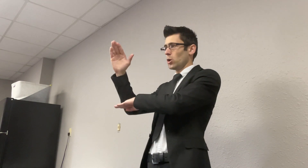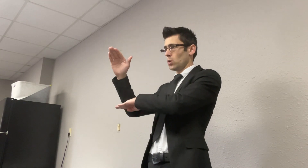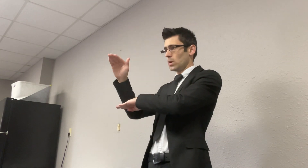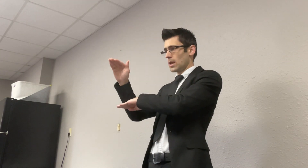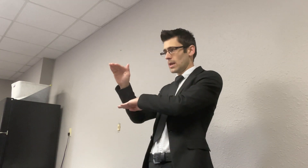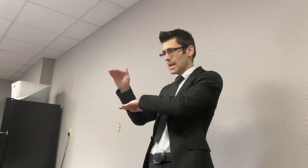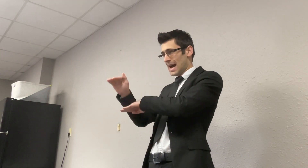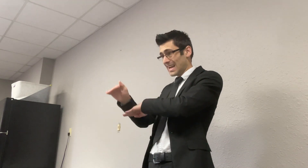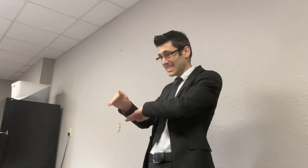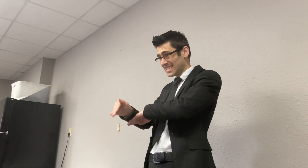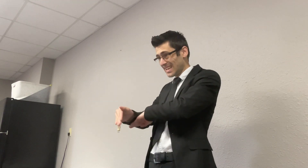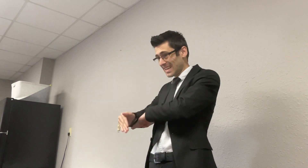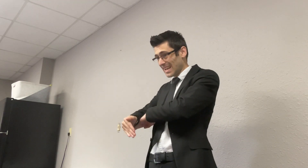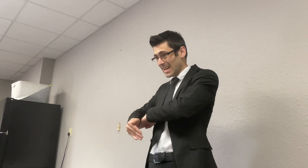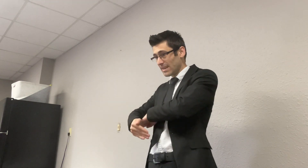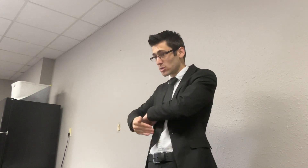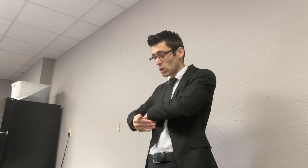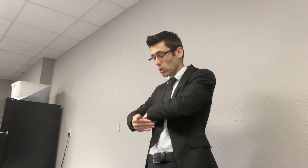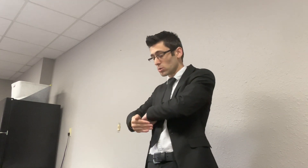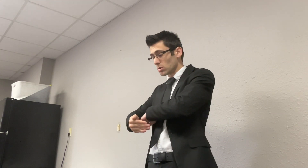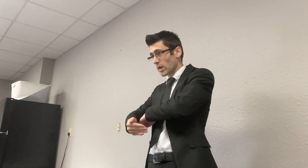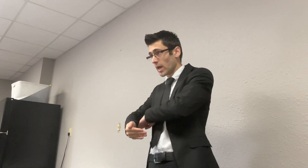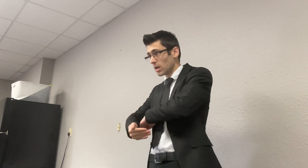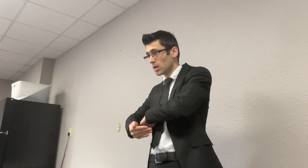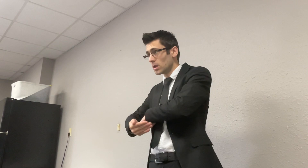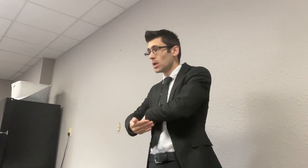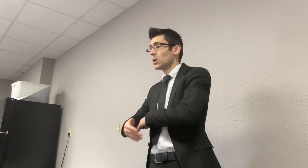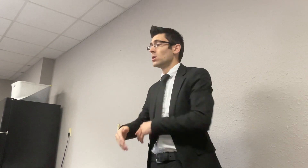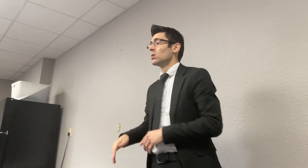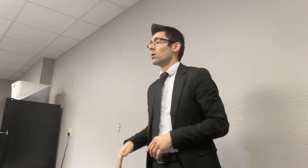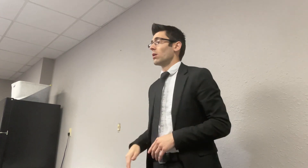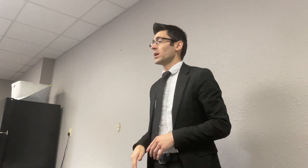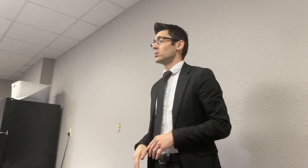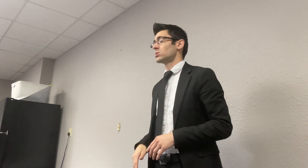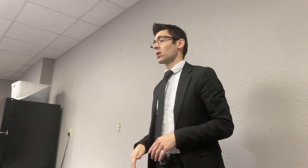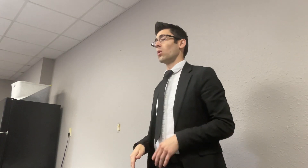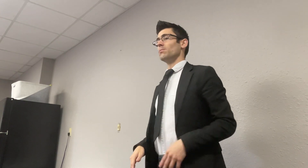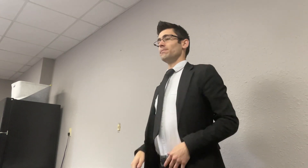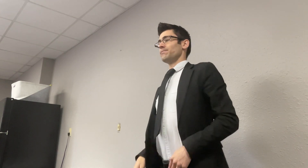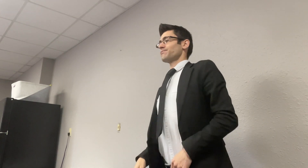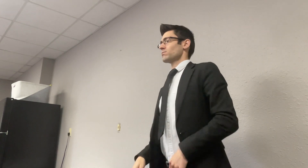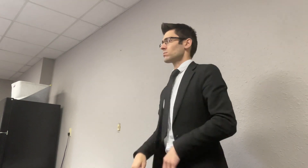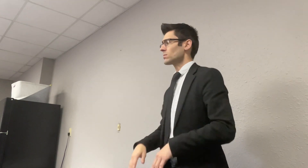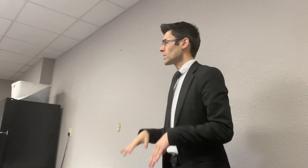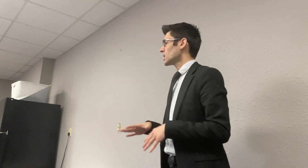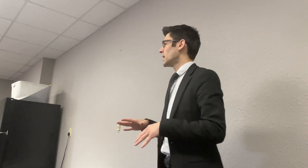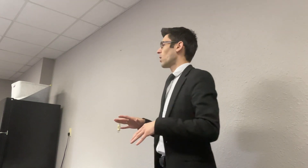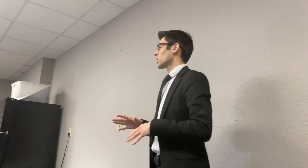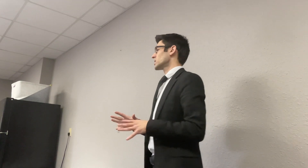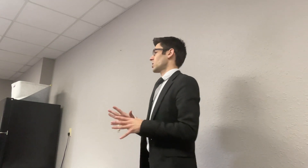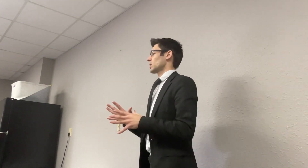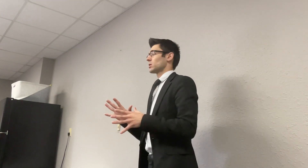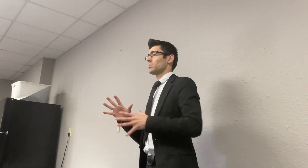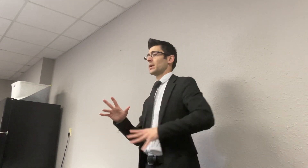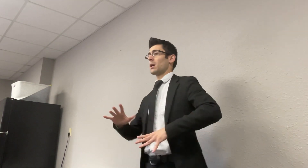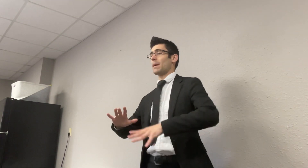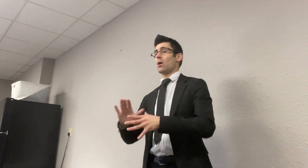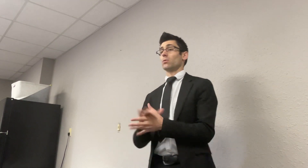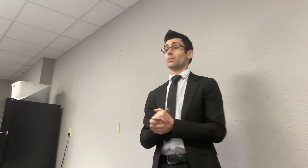afternoon, night, and then it kind of circles, okay? All right, so now we're going to talk a little bit